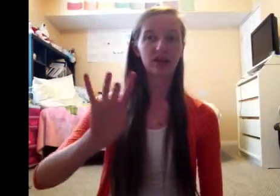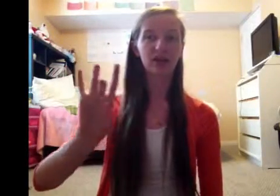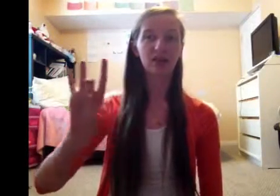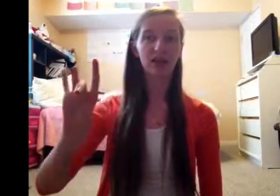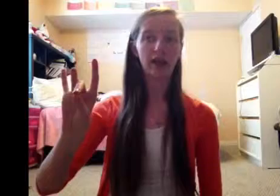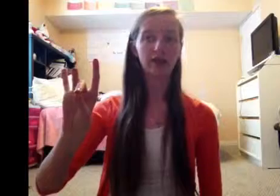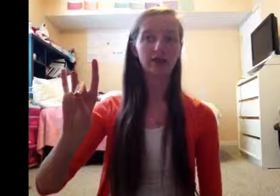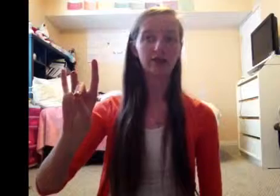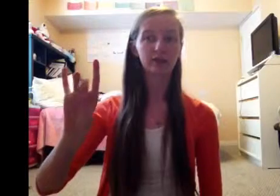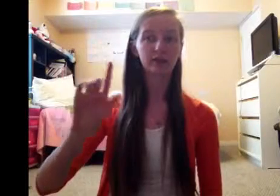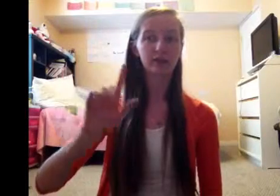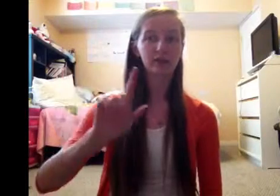28,